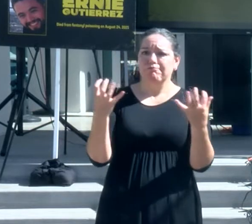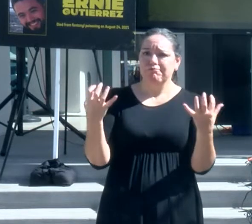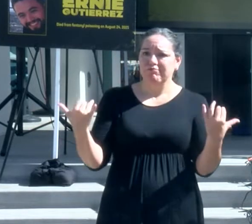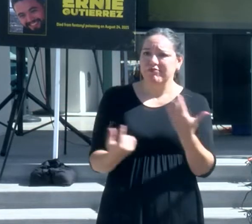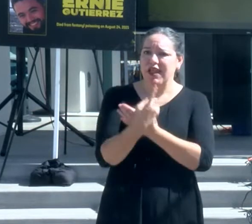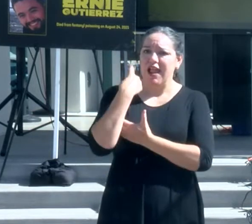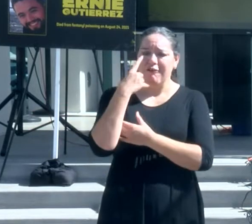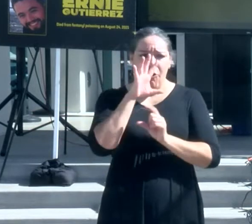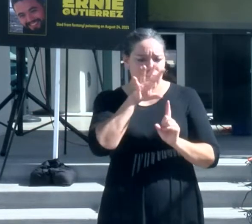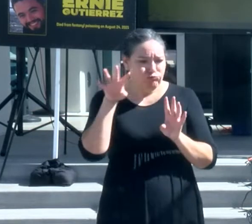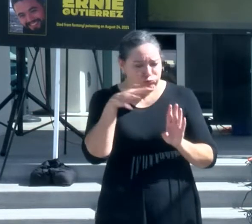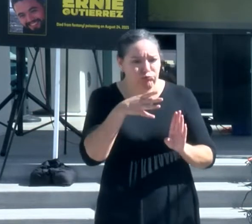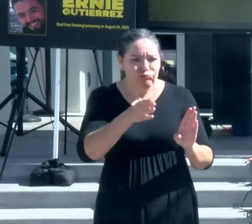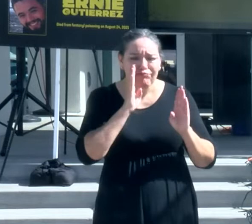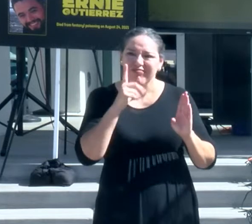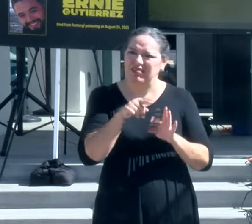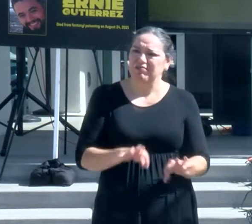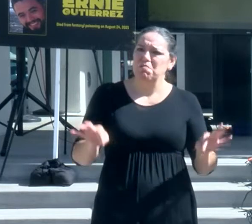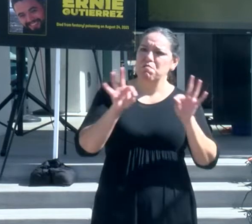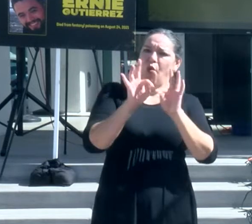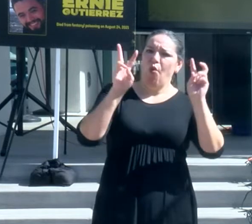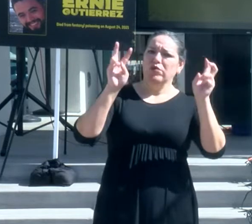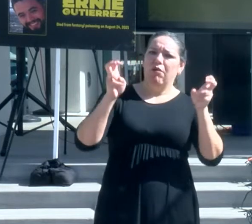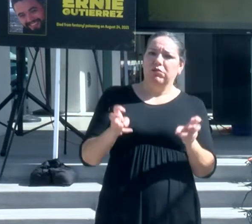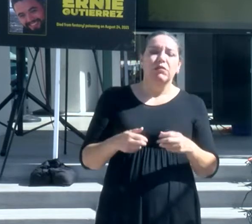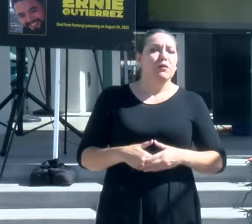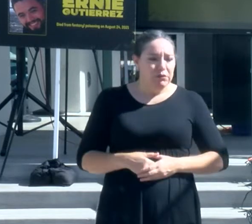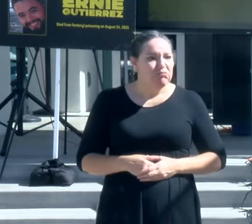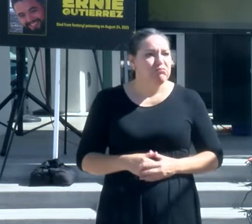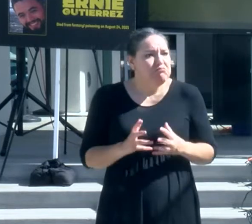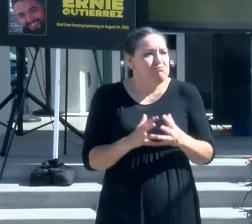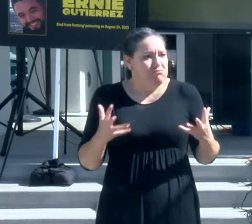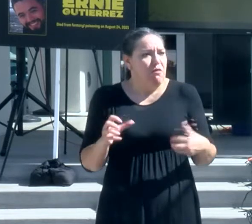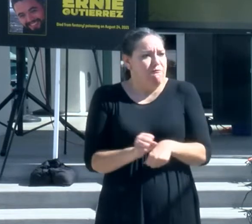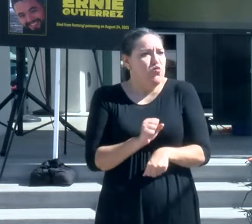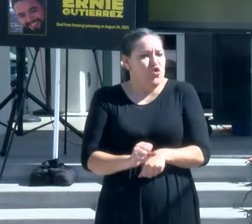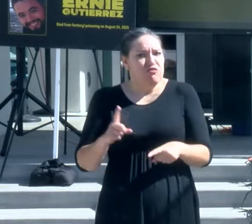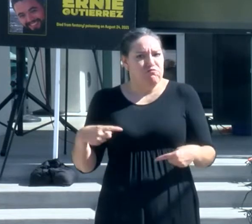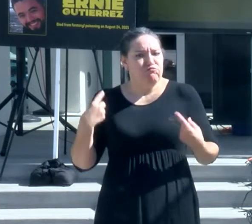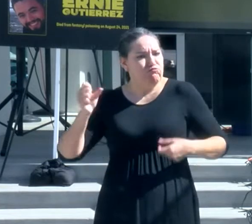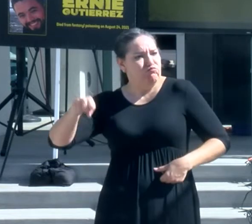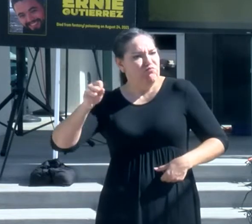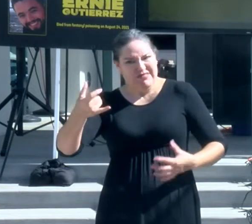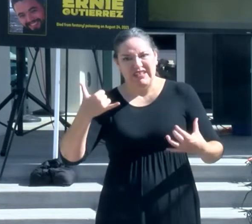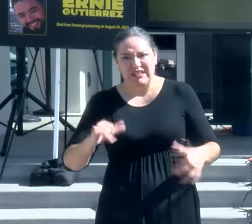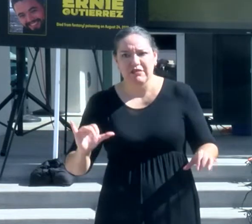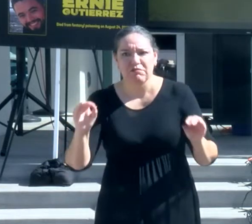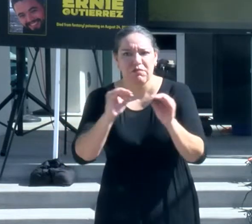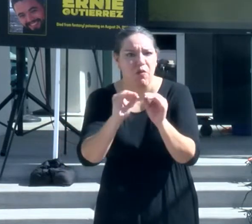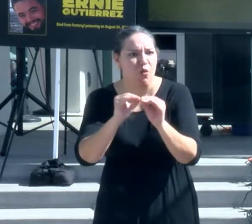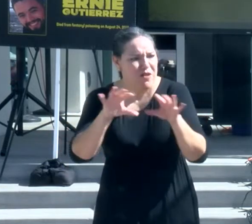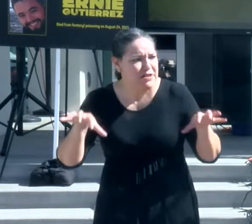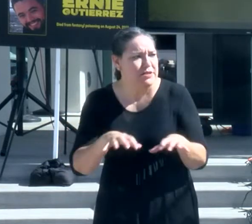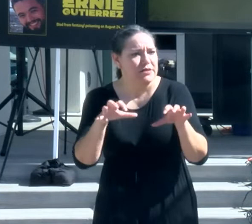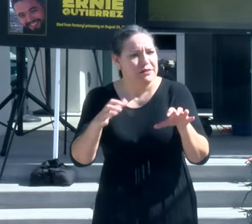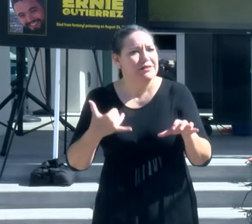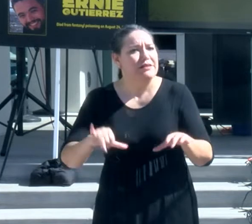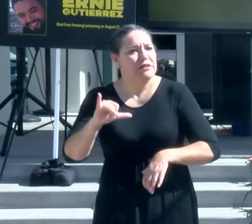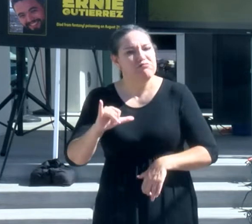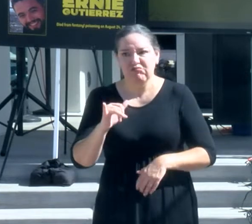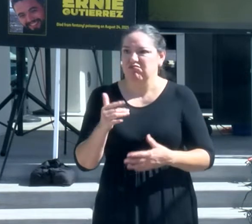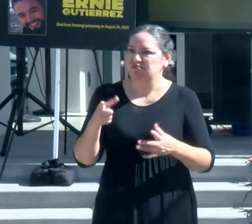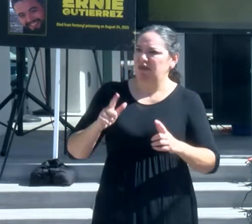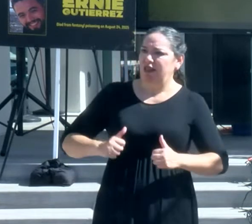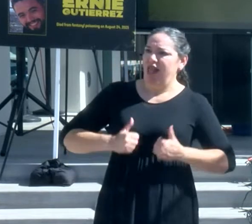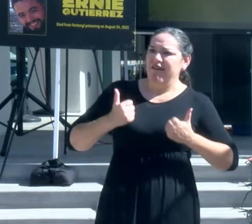cover this important topic. While much work has been done, there's still much more to do as